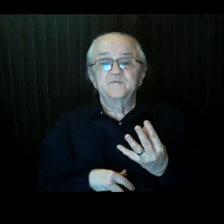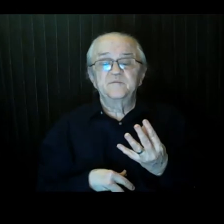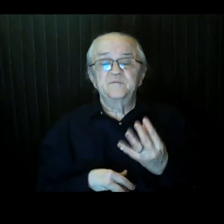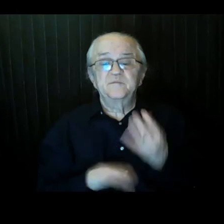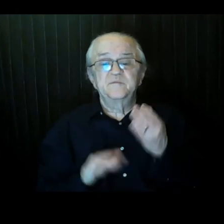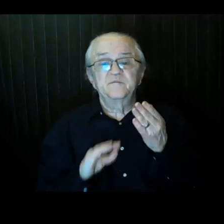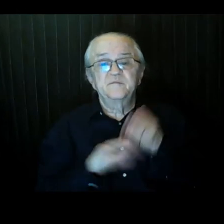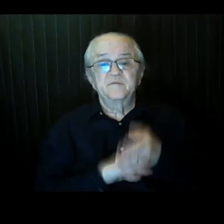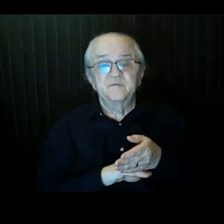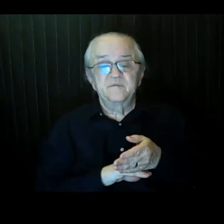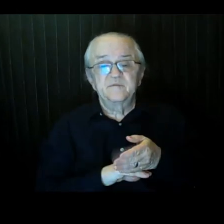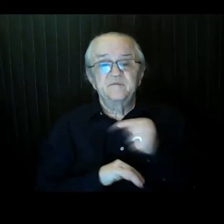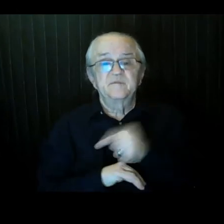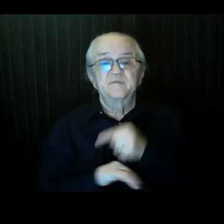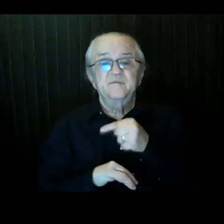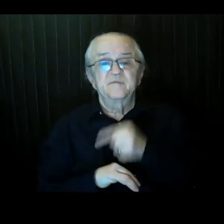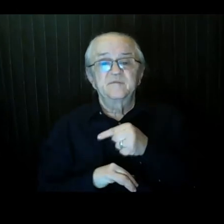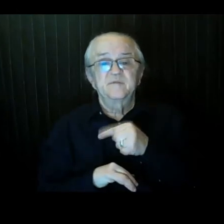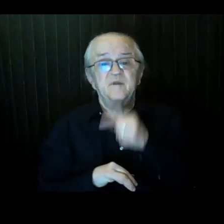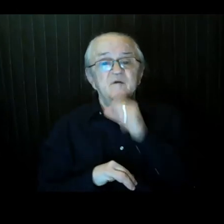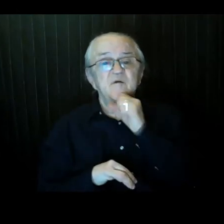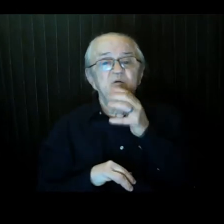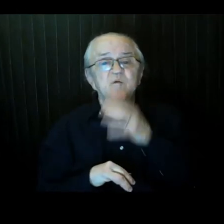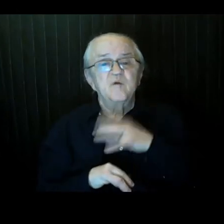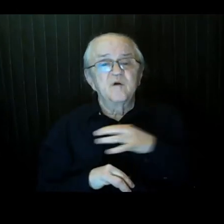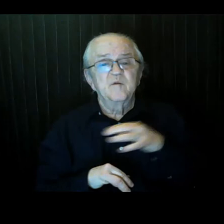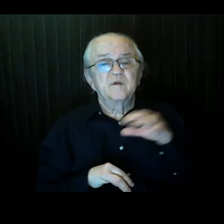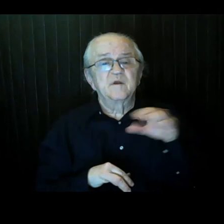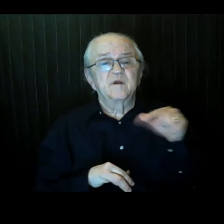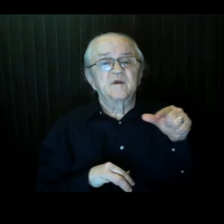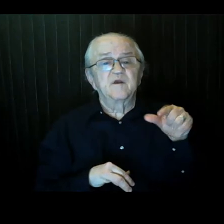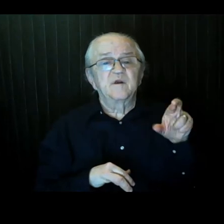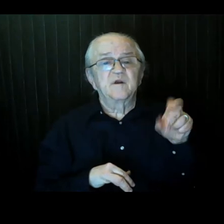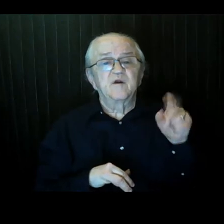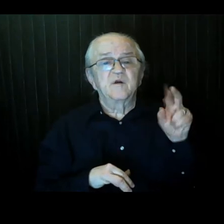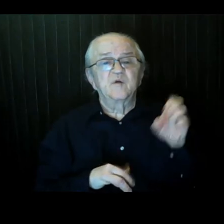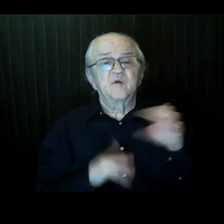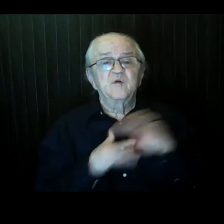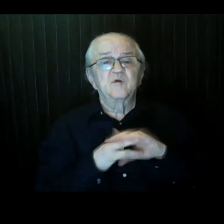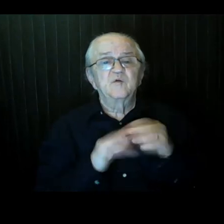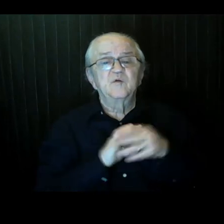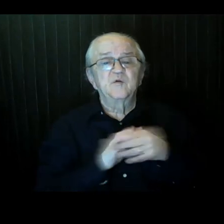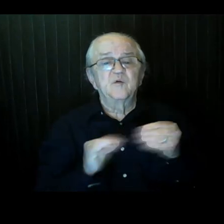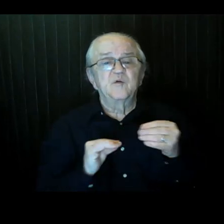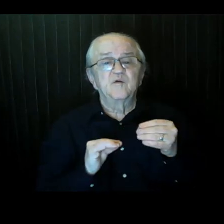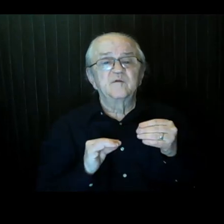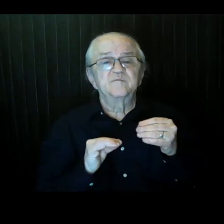Afterward, Gertrude Story got up and she read some of her story from a book that she entitled, How to Saw Wood with an